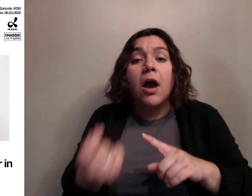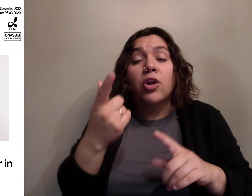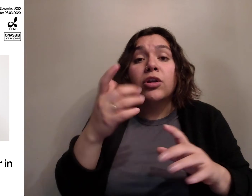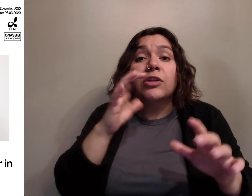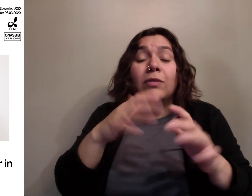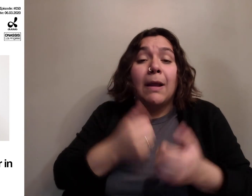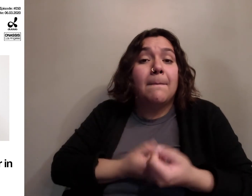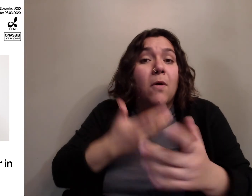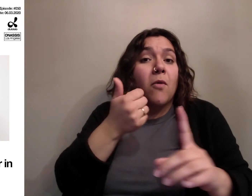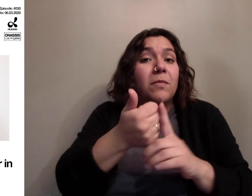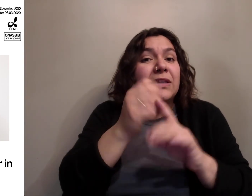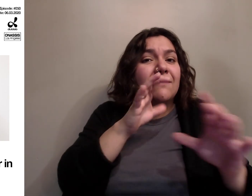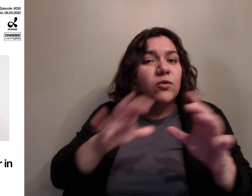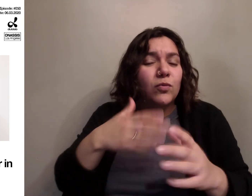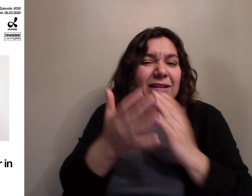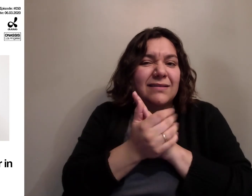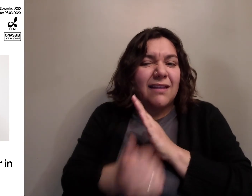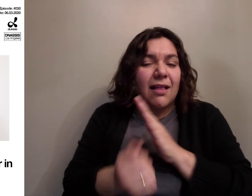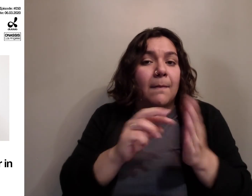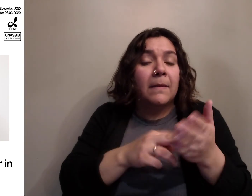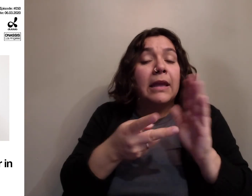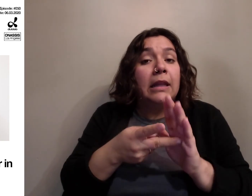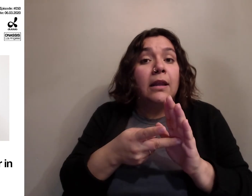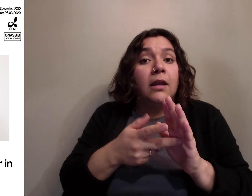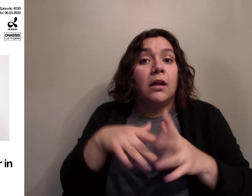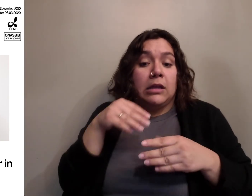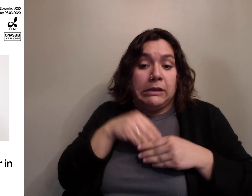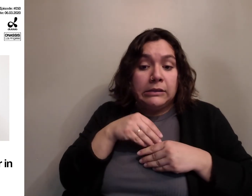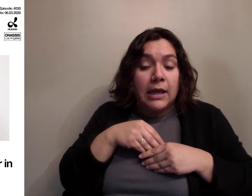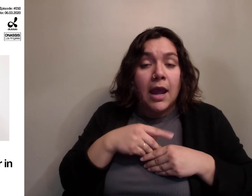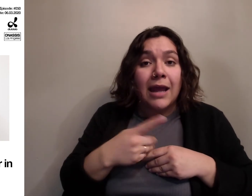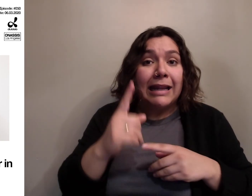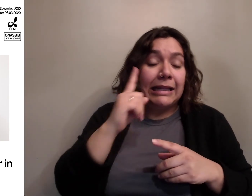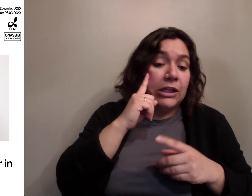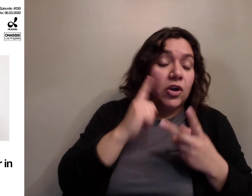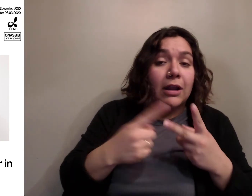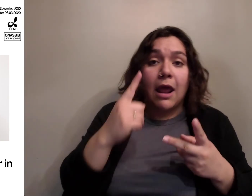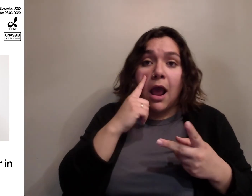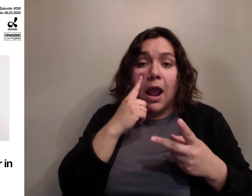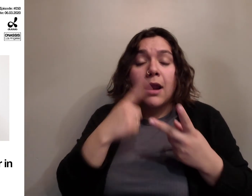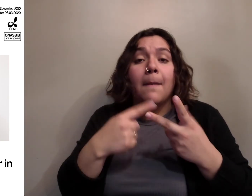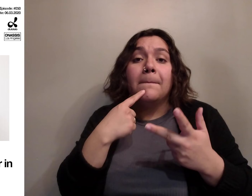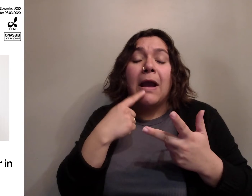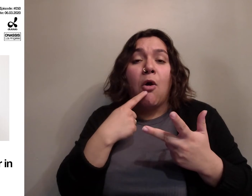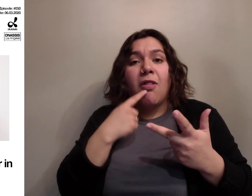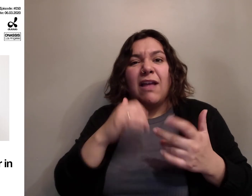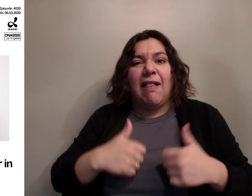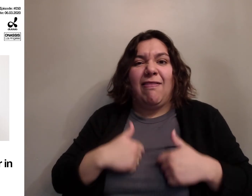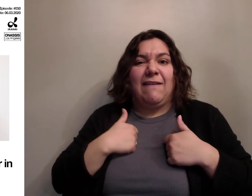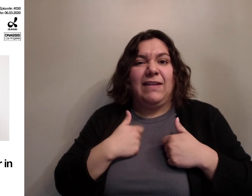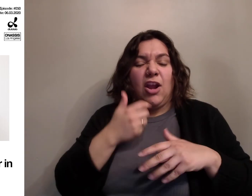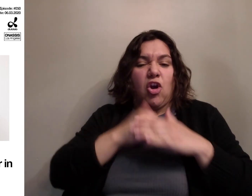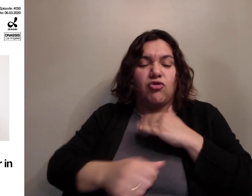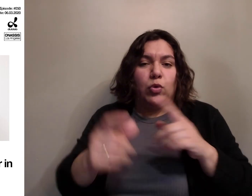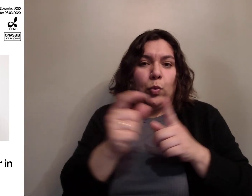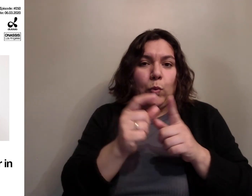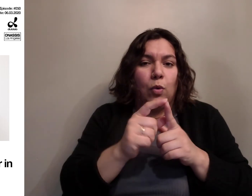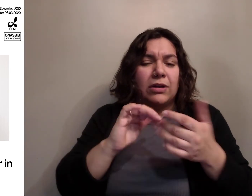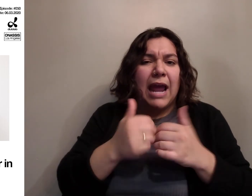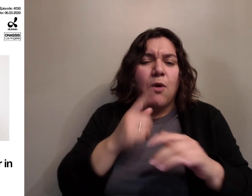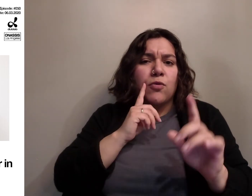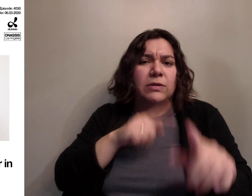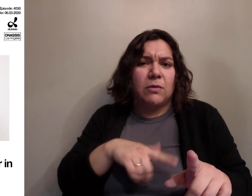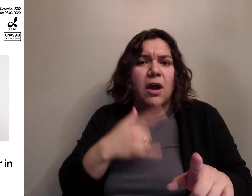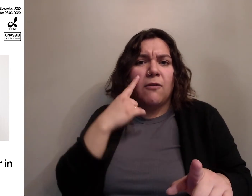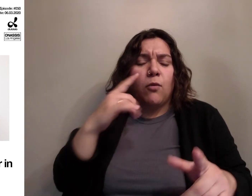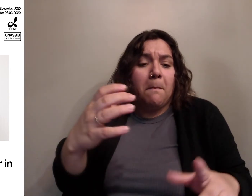condom or pill. Cannot unrape you, nor undo your doing. Yet a poem is a doing still. Warbling within an ear, an eye, mouth,